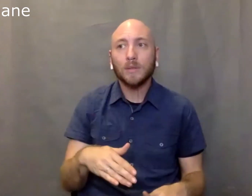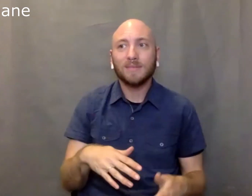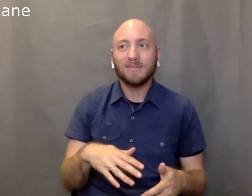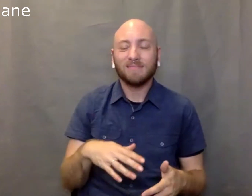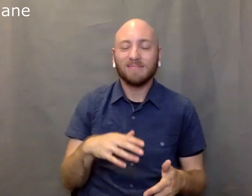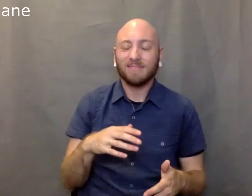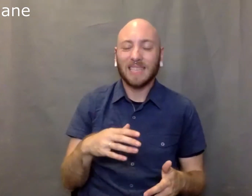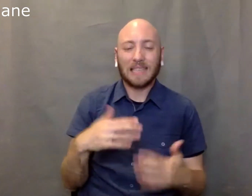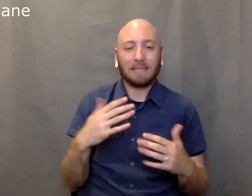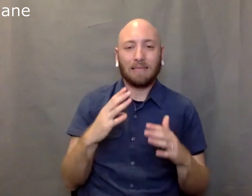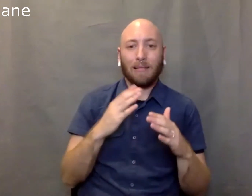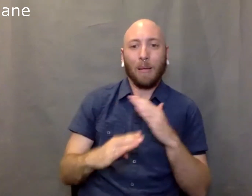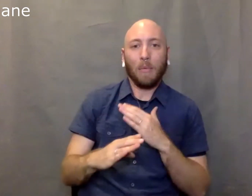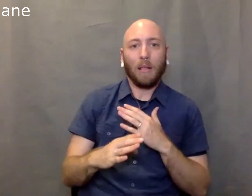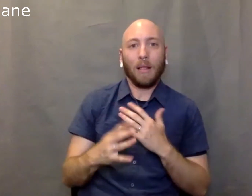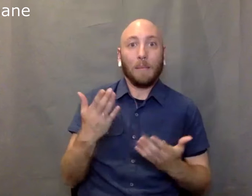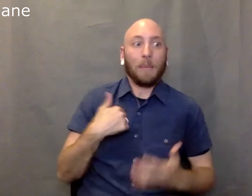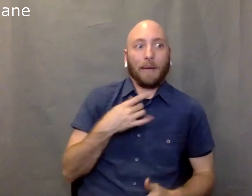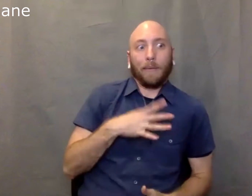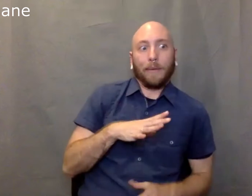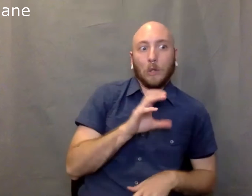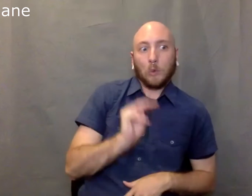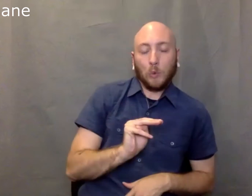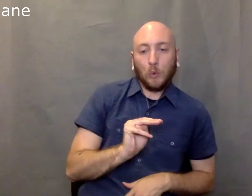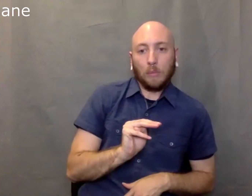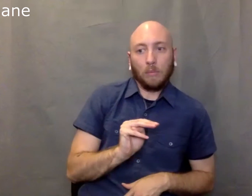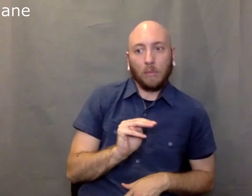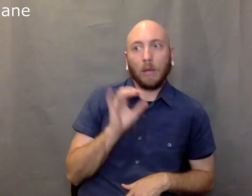I don't like a Zoom meeting, maybe. So thank you once again.